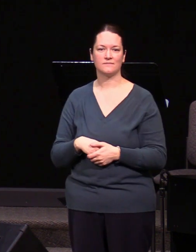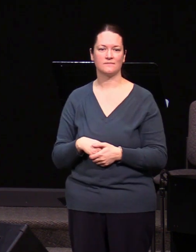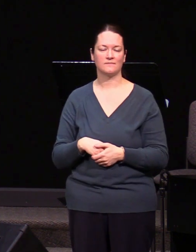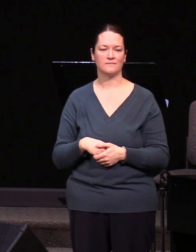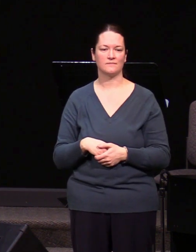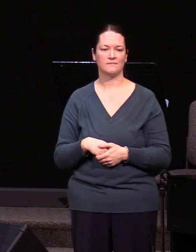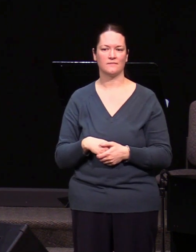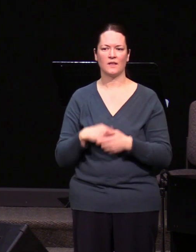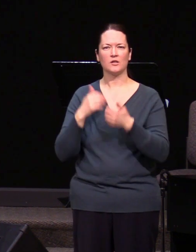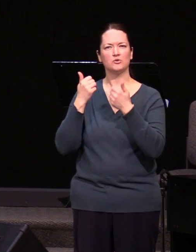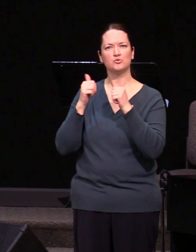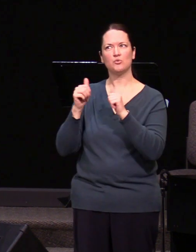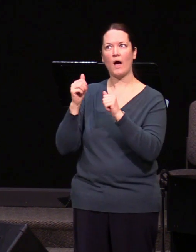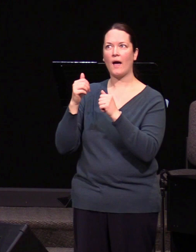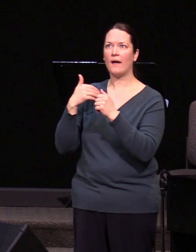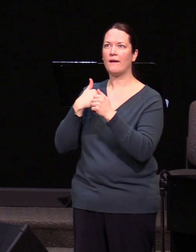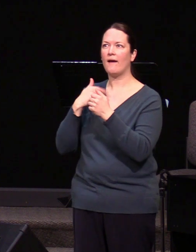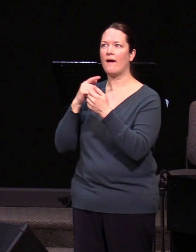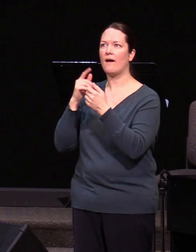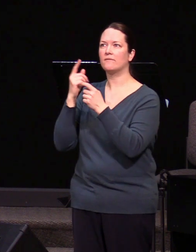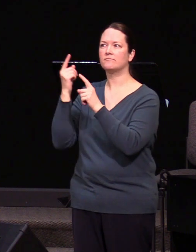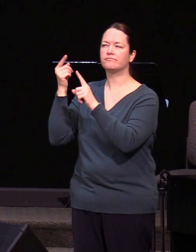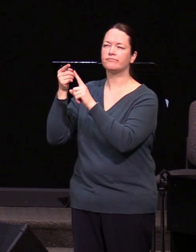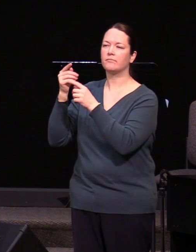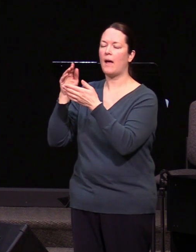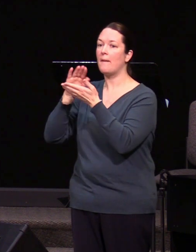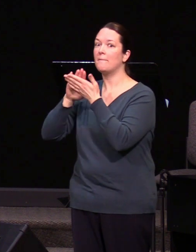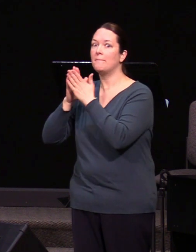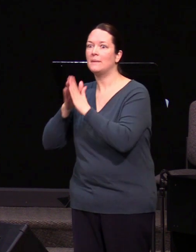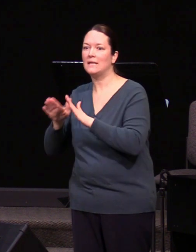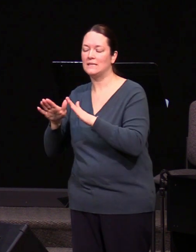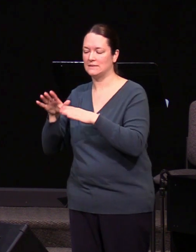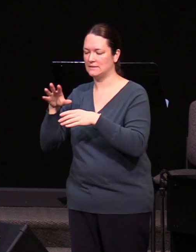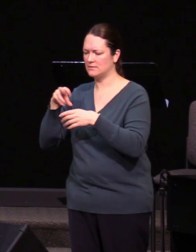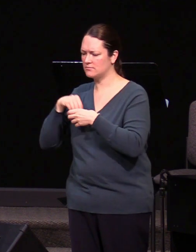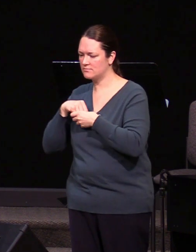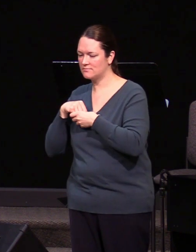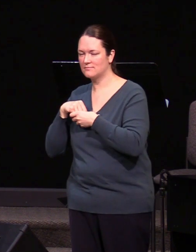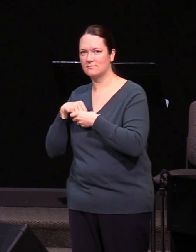Attempting to reach a state of peace with what is.